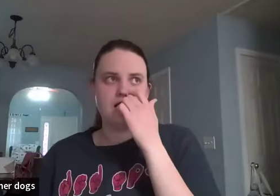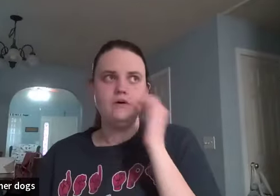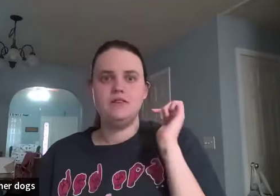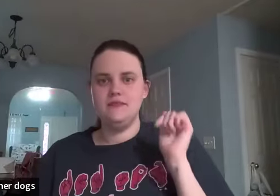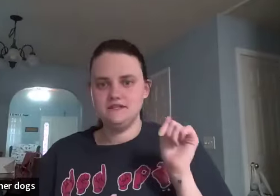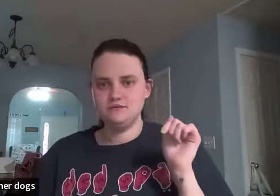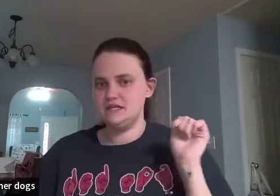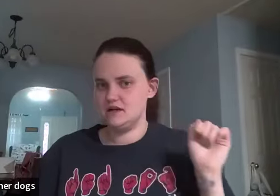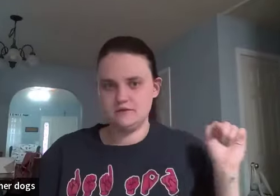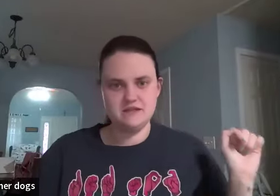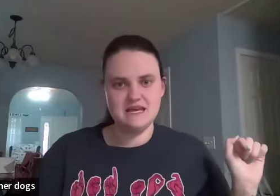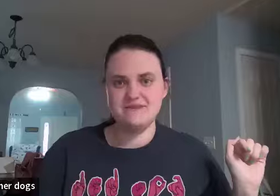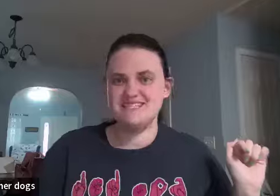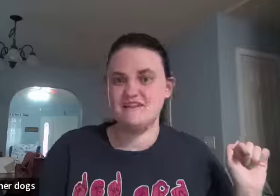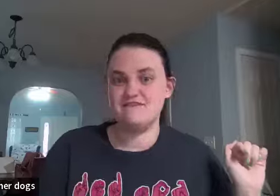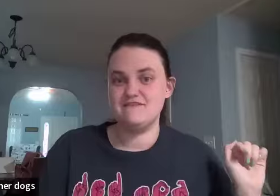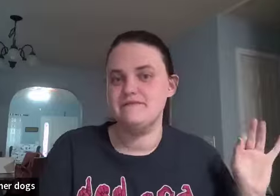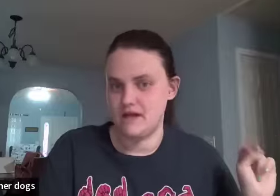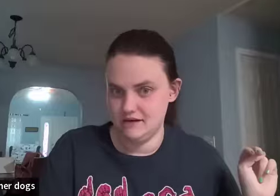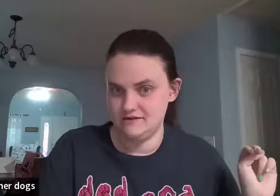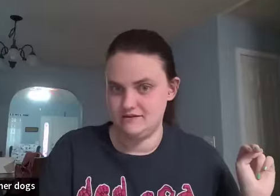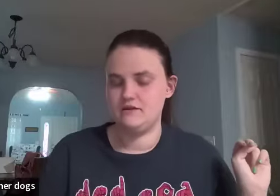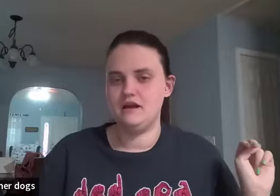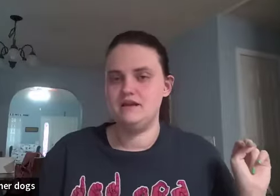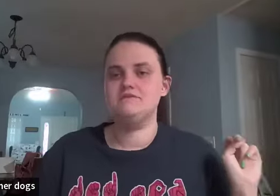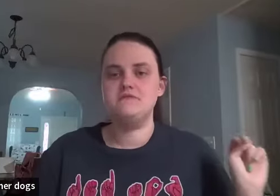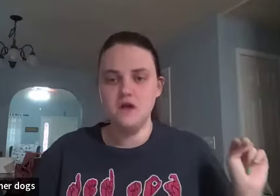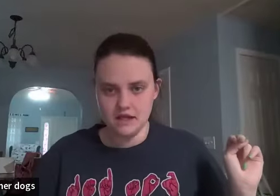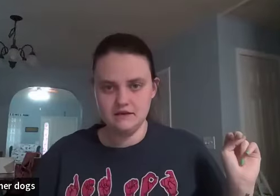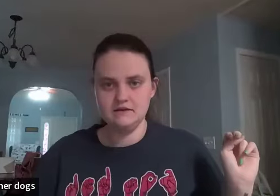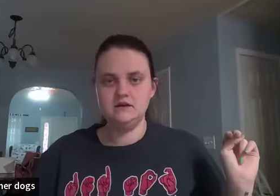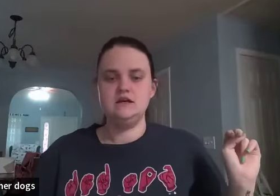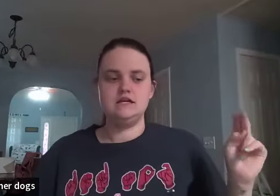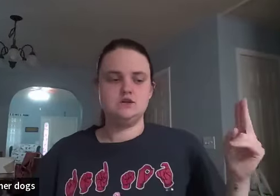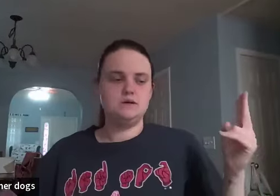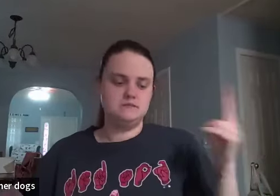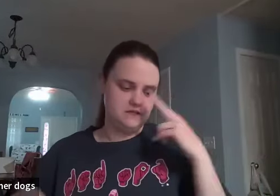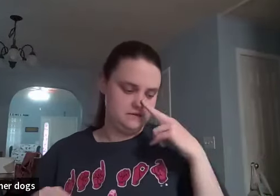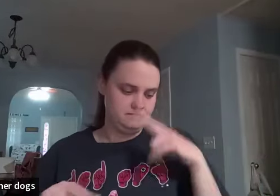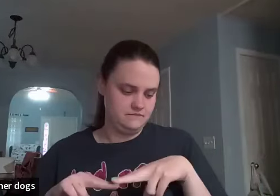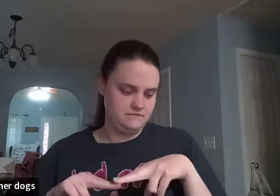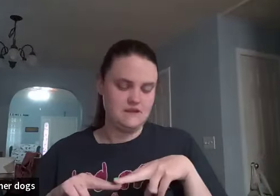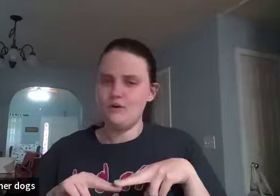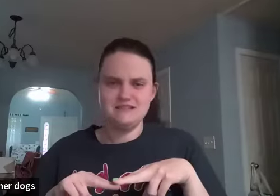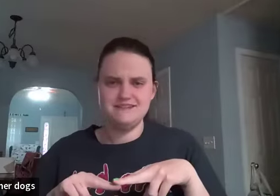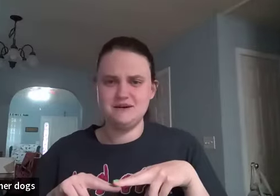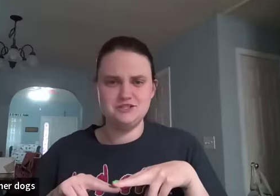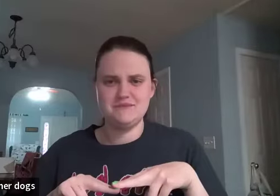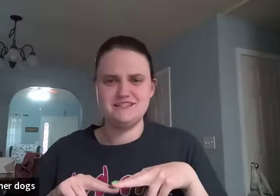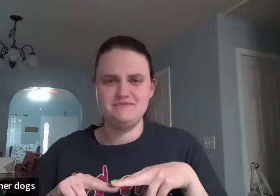Now, this one is not going to be the same as the sign for fun. All right. Fun is going to be, I always have to double check myself